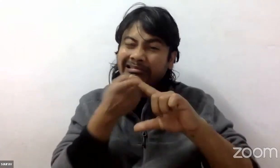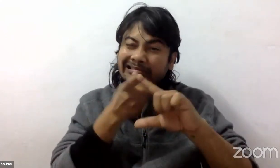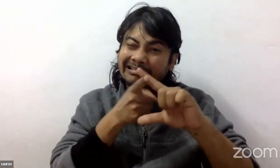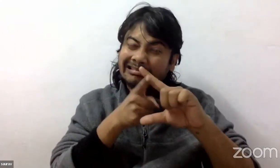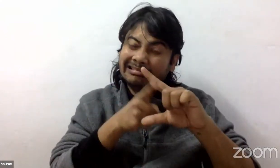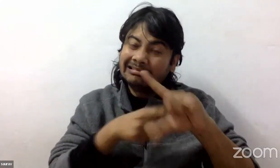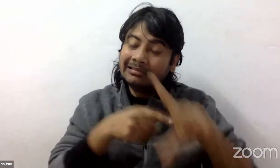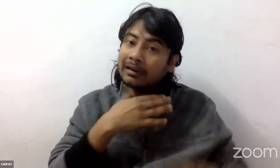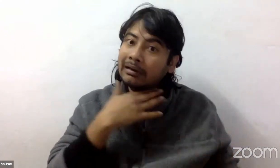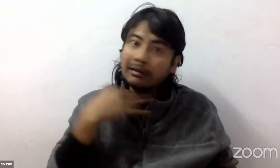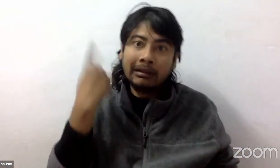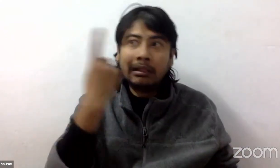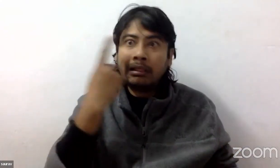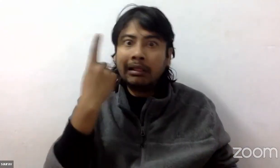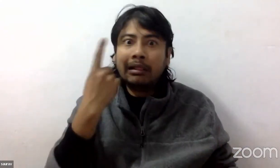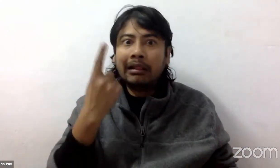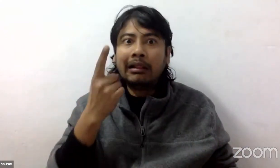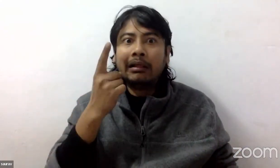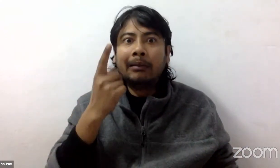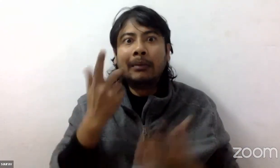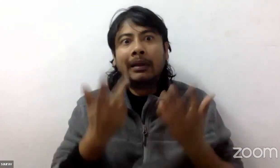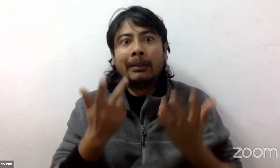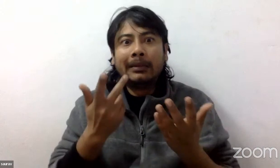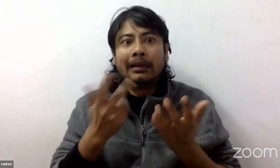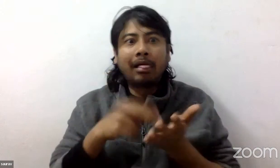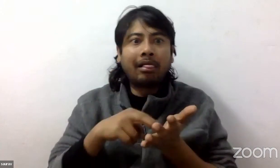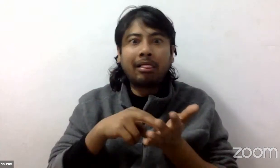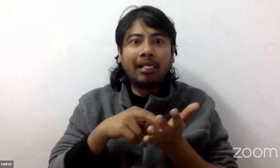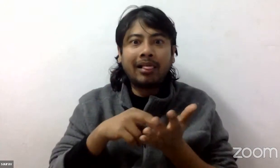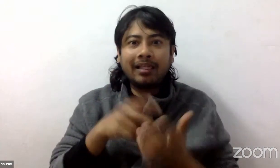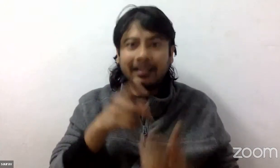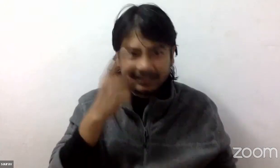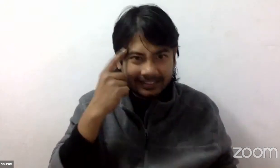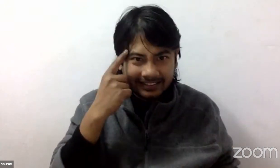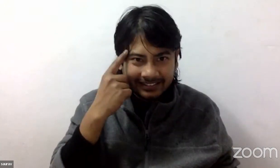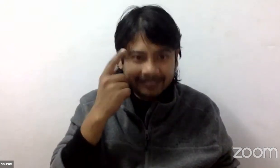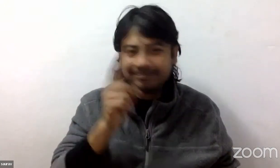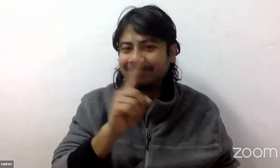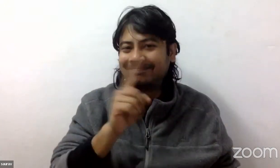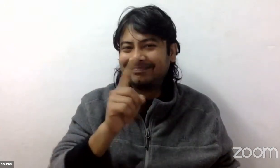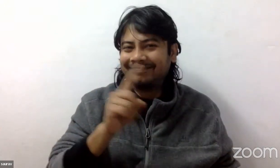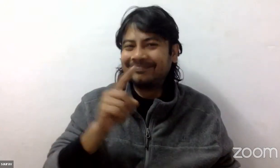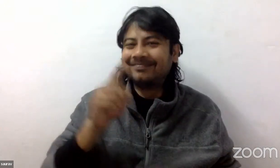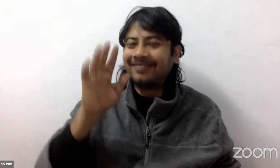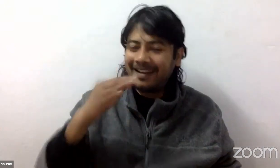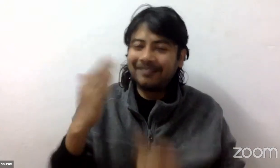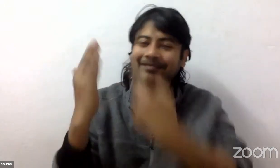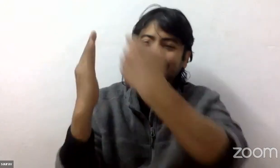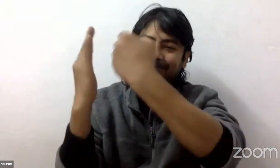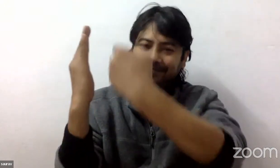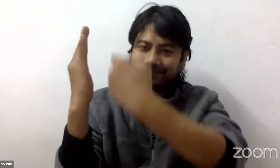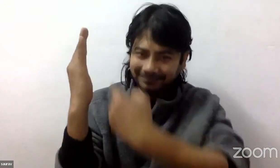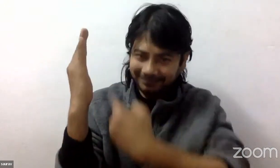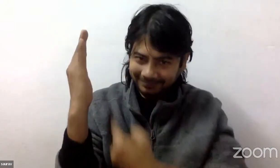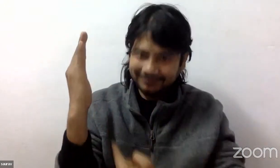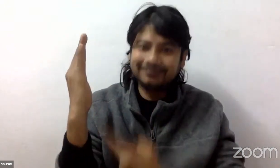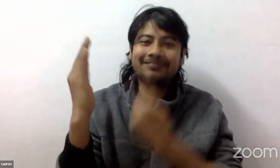prepare. So all kind of milk products, of course, no ice cream, fruits, curd,